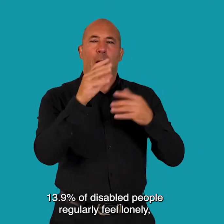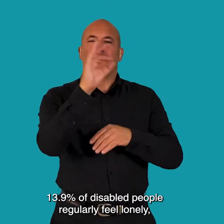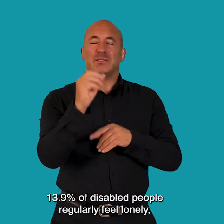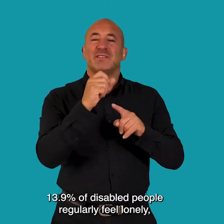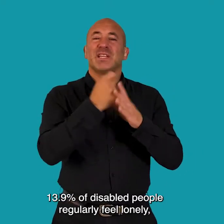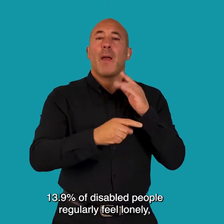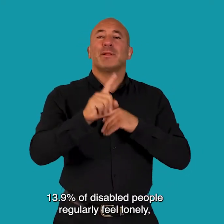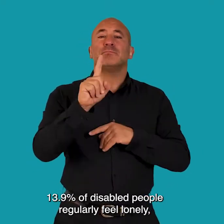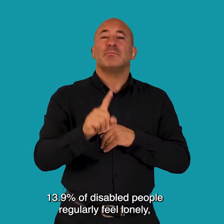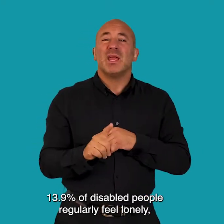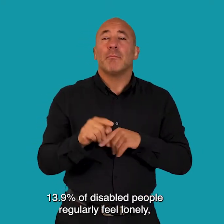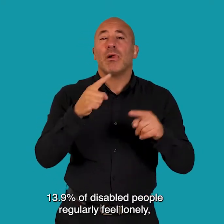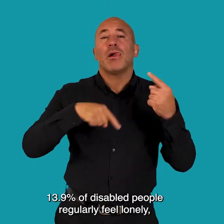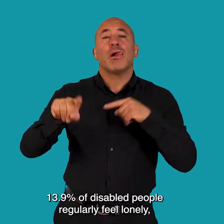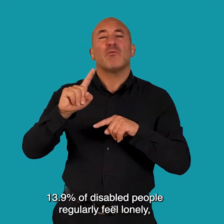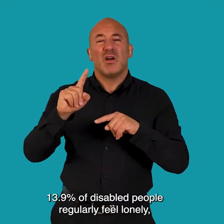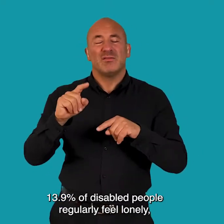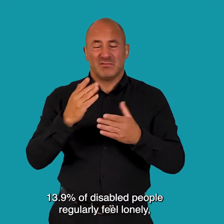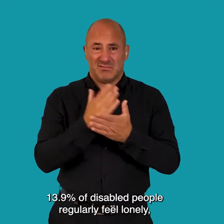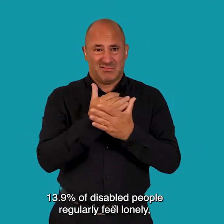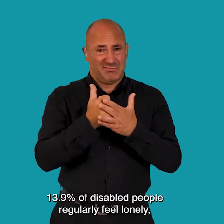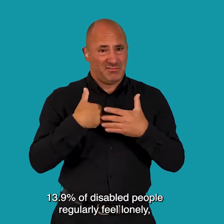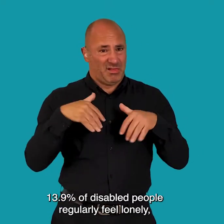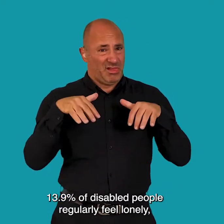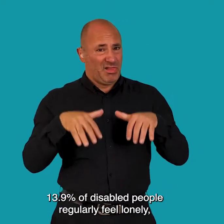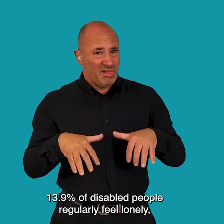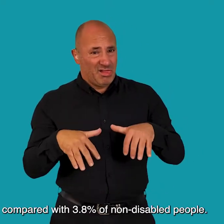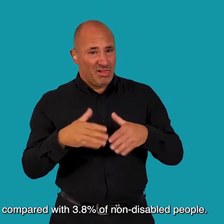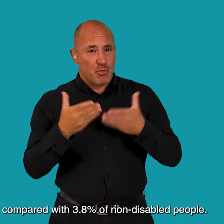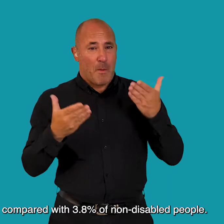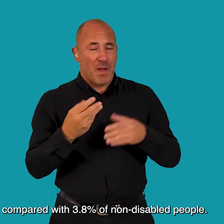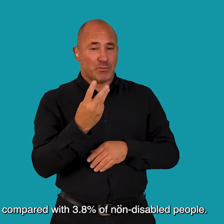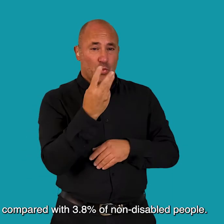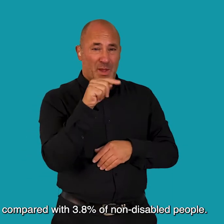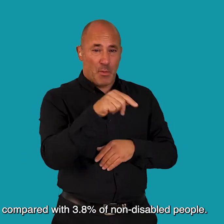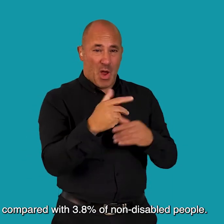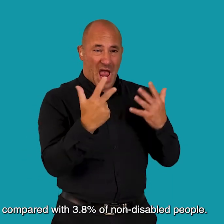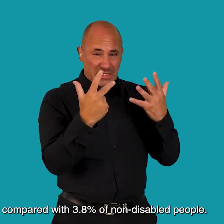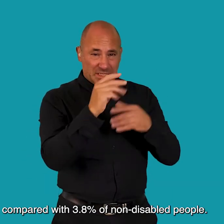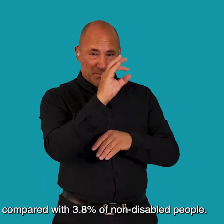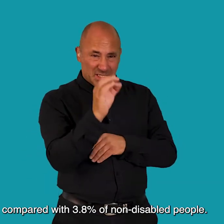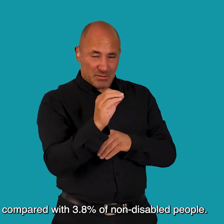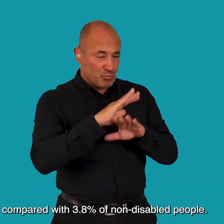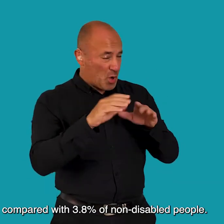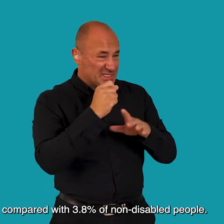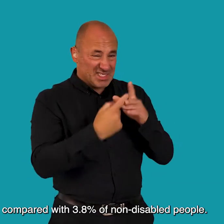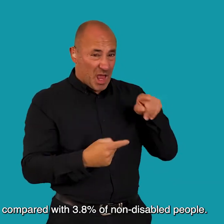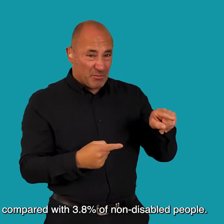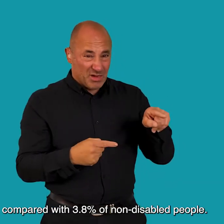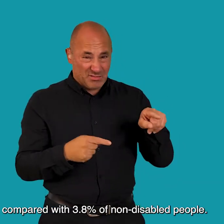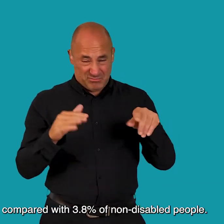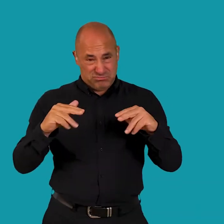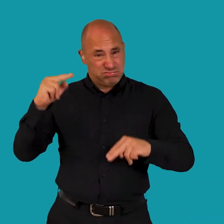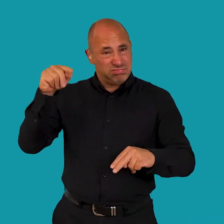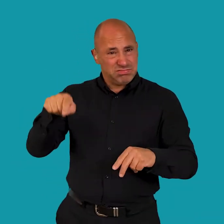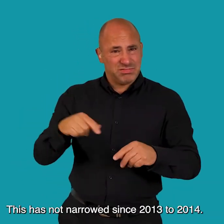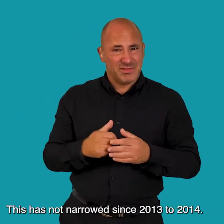13.9% of disabled people regularly feel lonely, compared with 3.8% of non-disabled people. This has